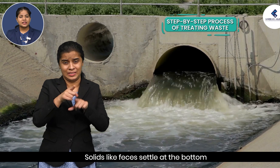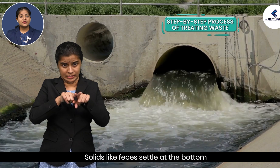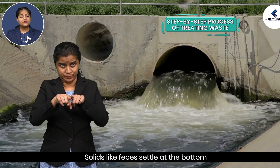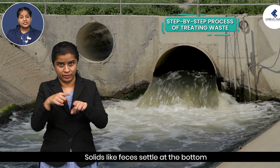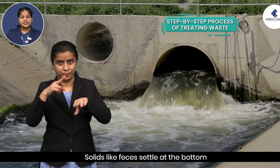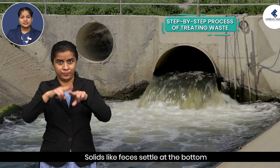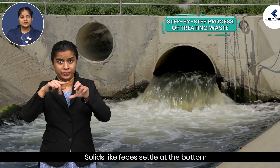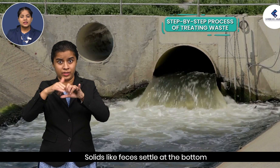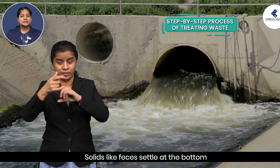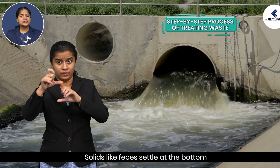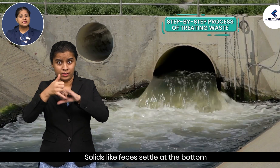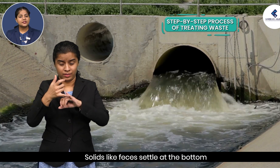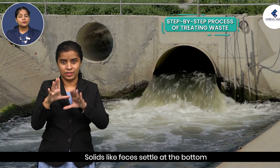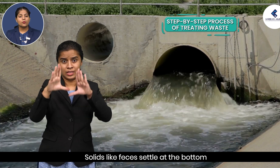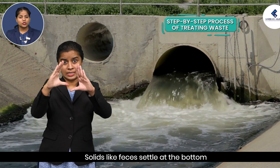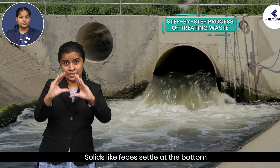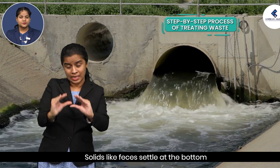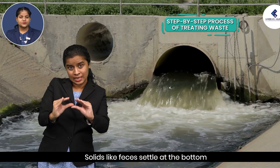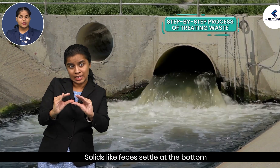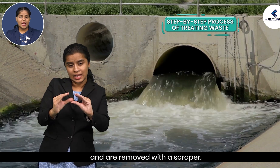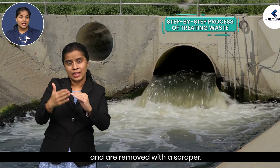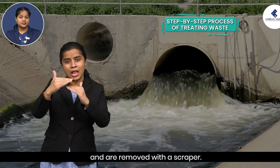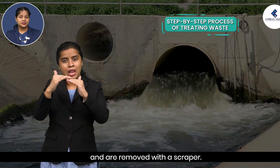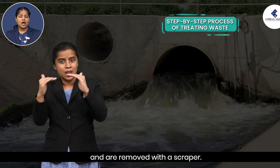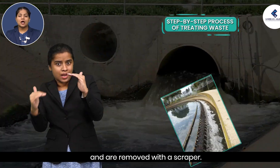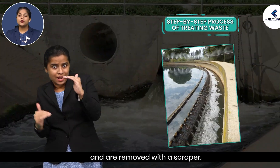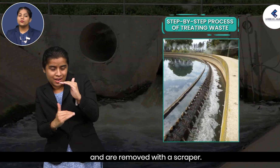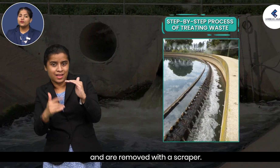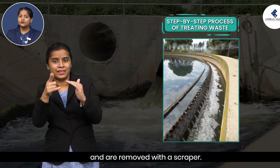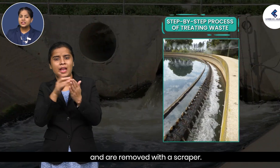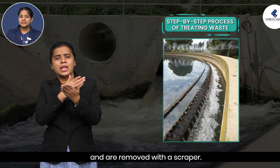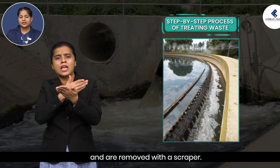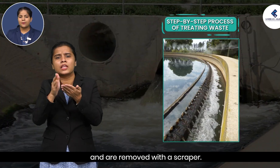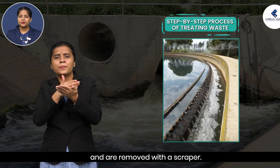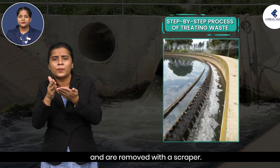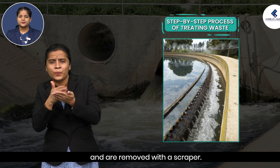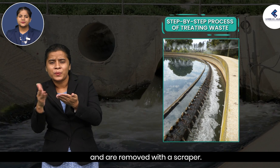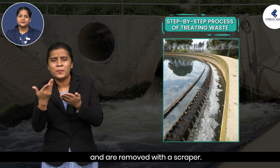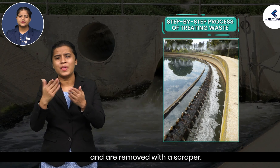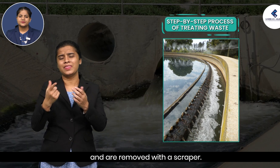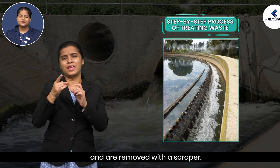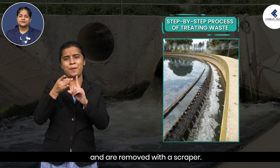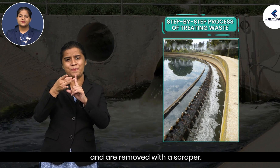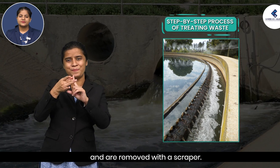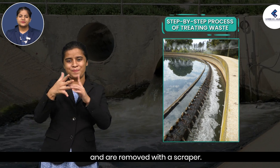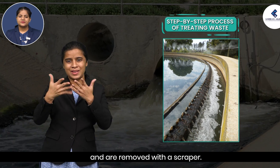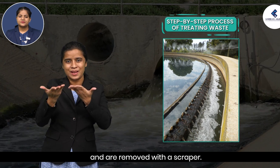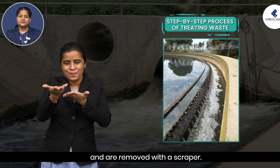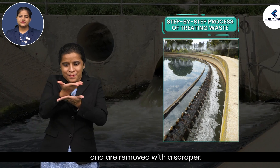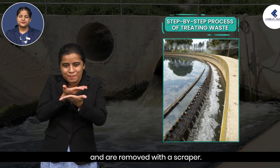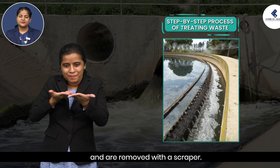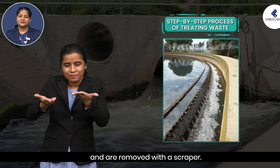Solids like feces settle at the bottom and are removed with a scraper.